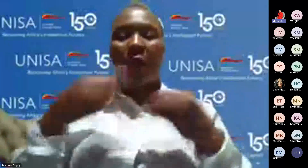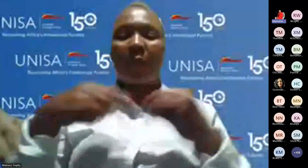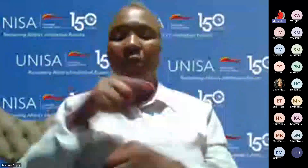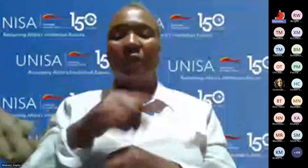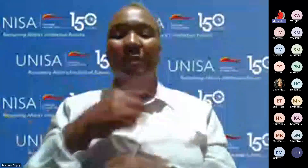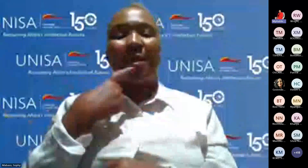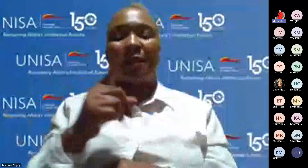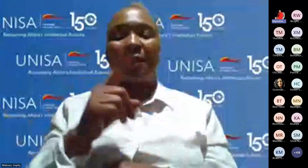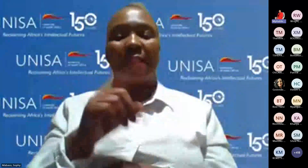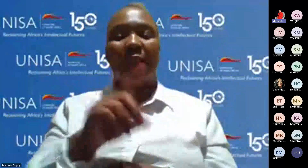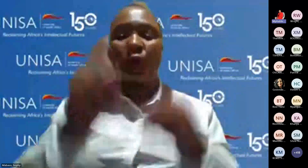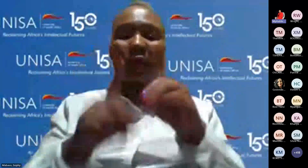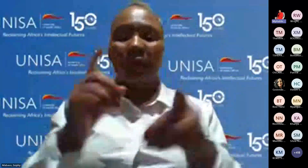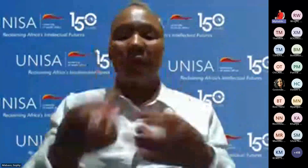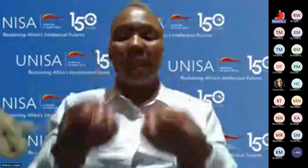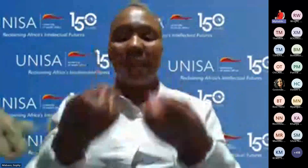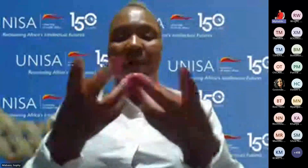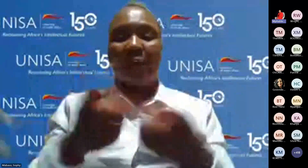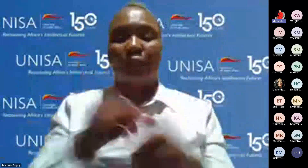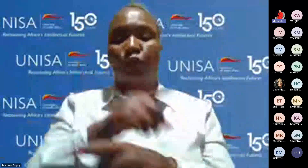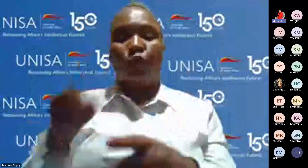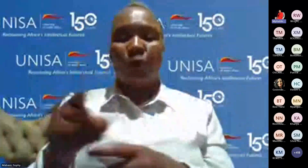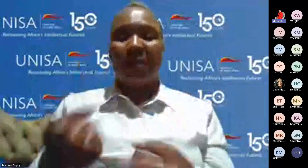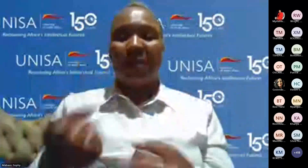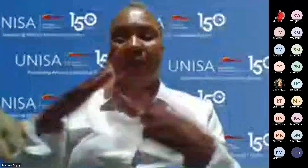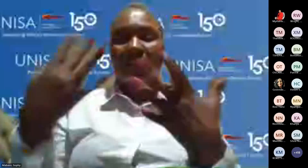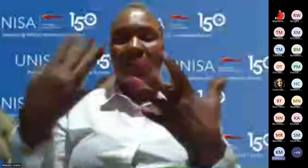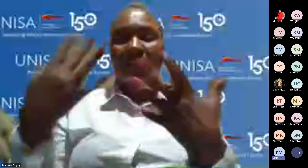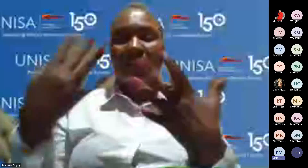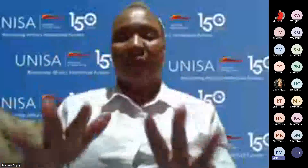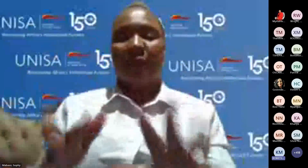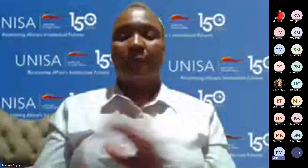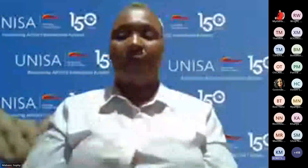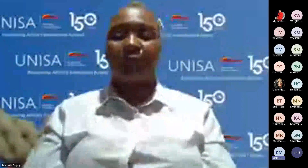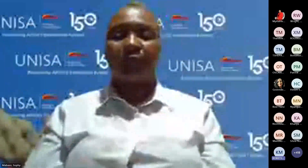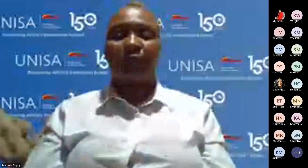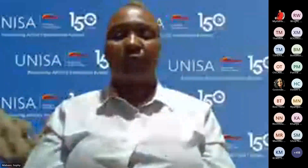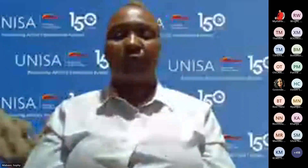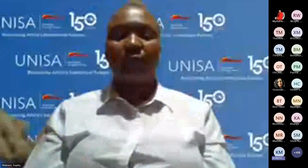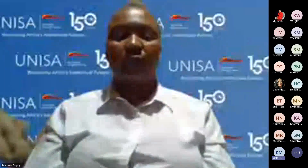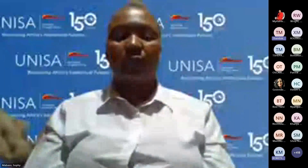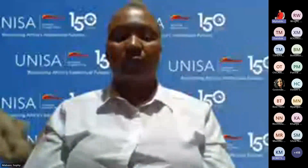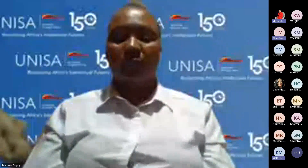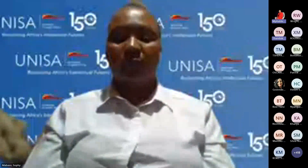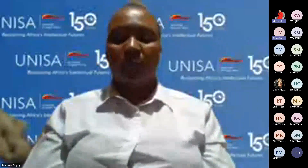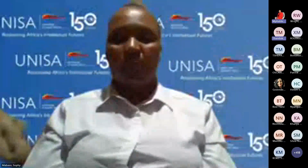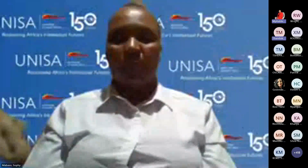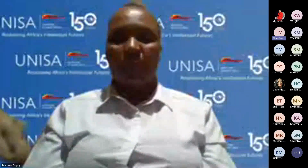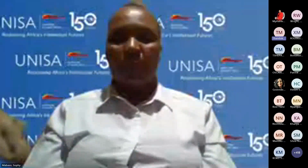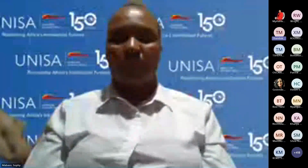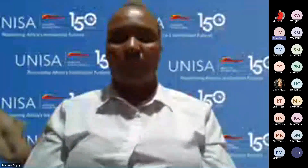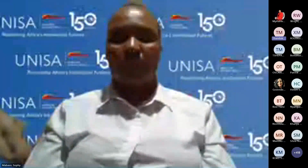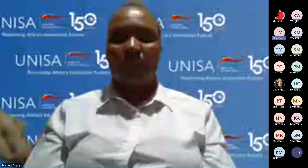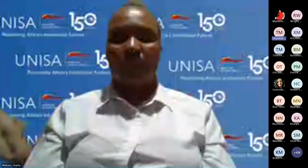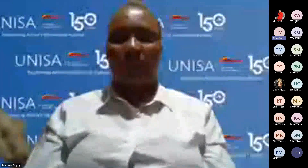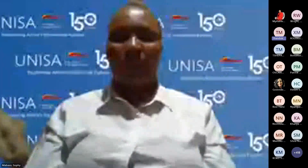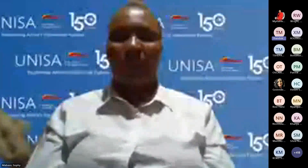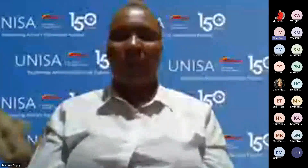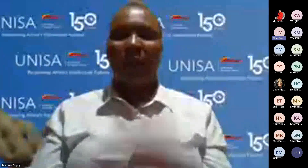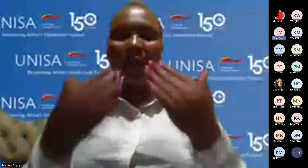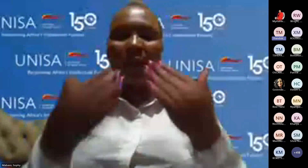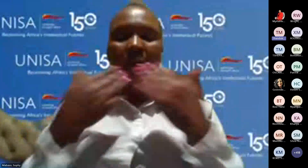the questions you are given and submit your script. Okay, thank you. Thank you, Dr. Mpasela. It's